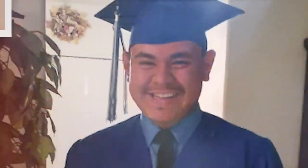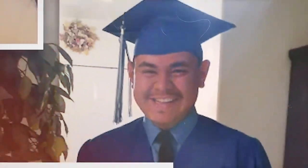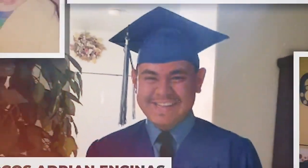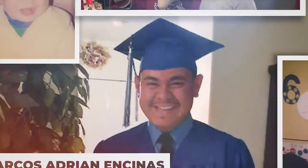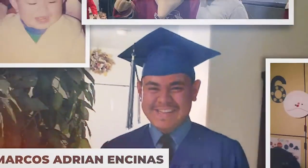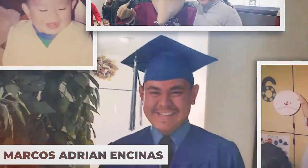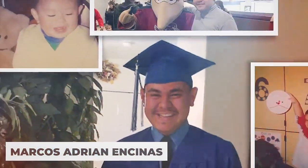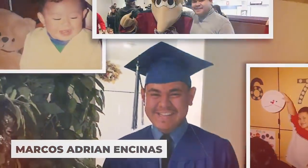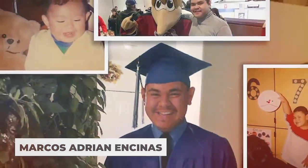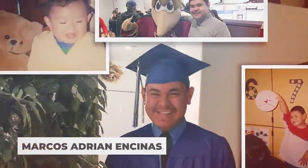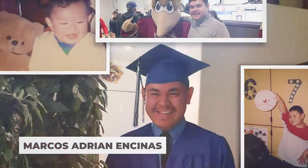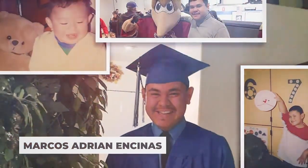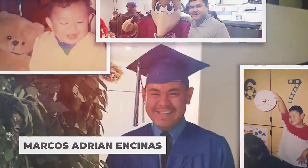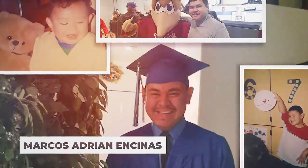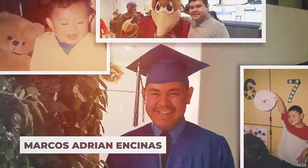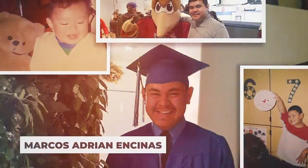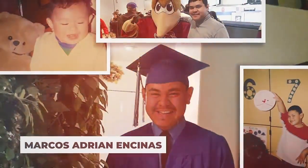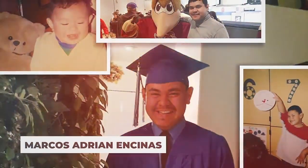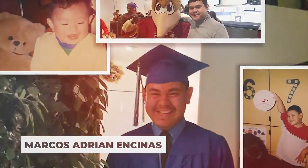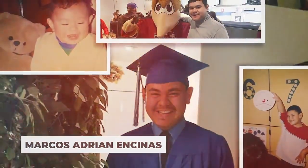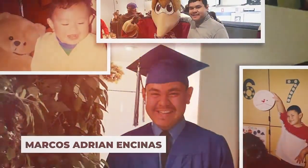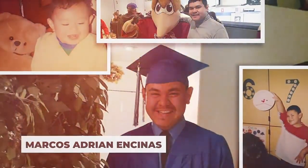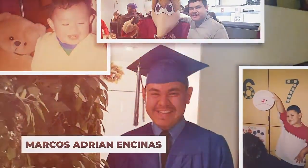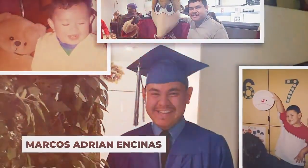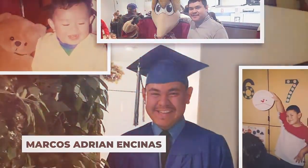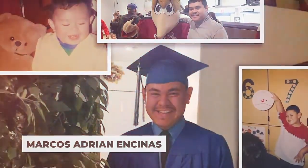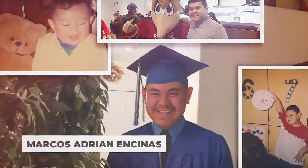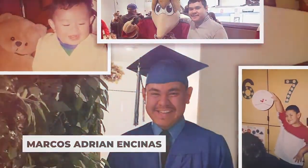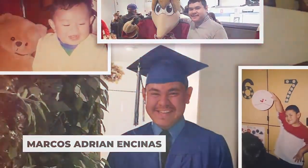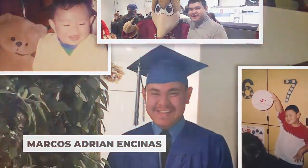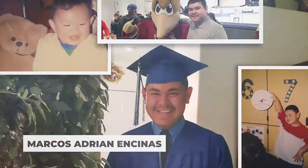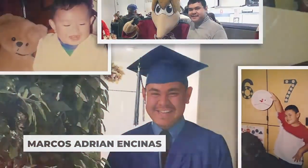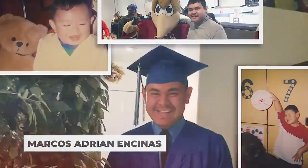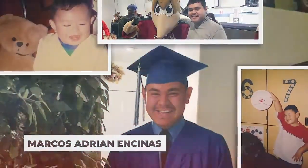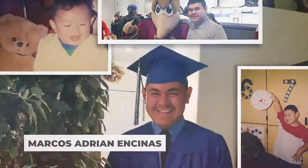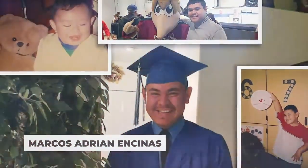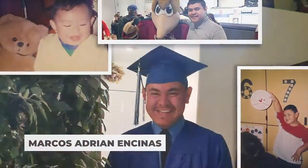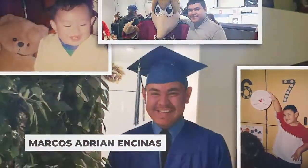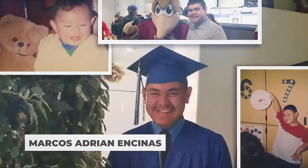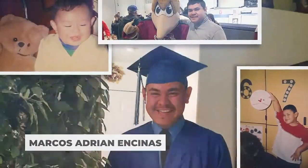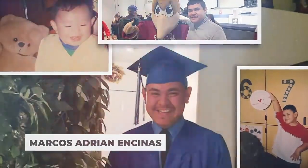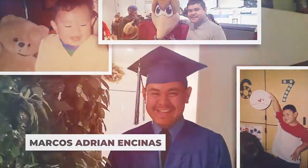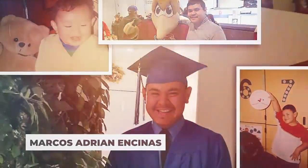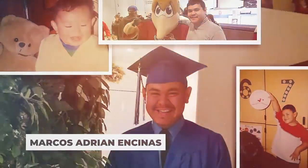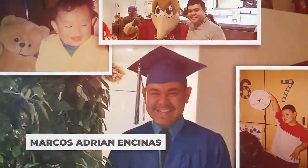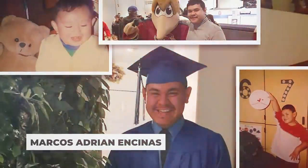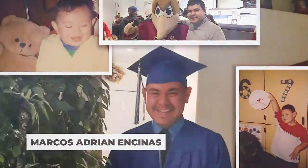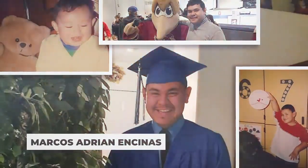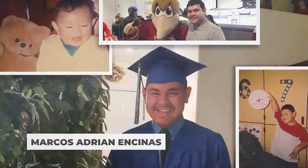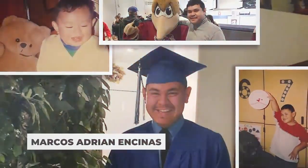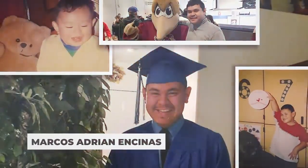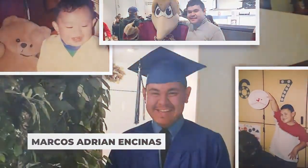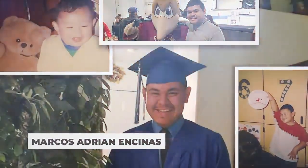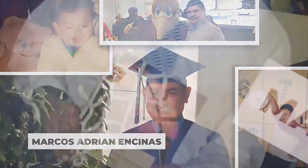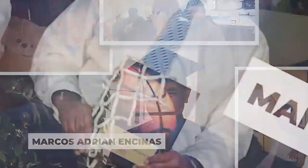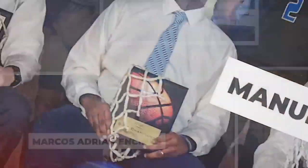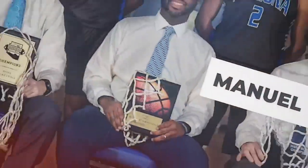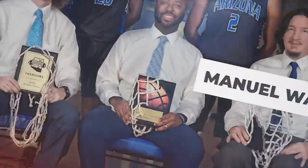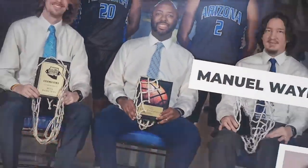Next we see Marcos Adrian Encinas in his cap and gown and 3 baby pictures.